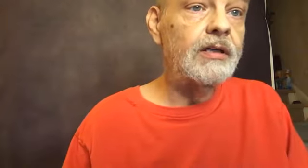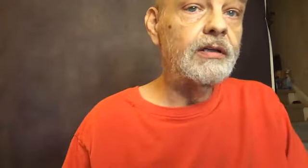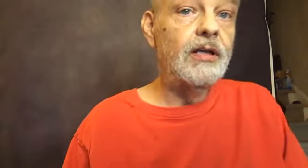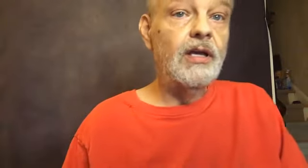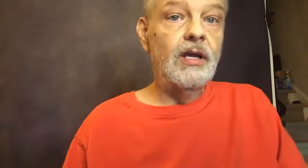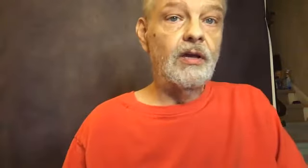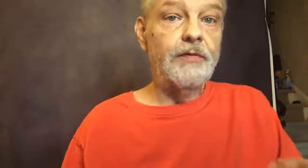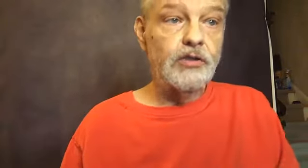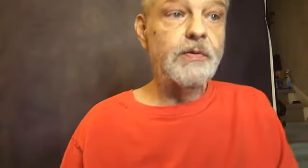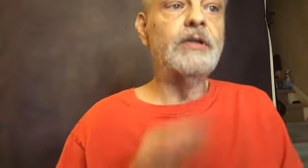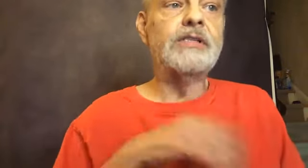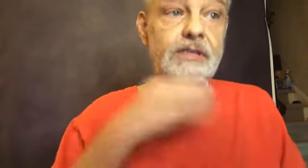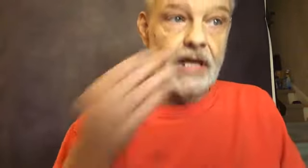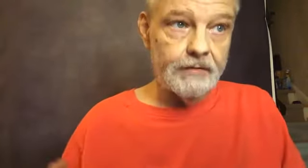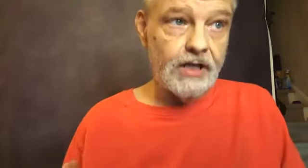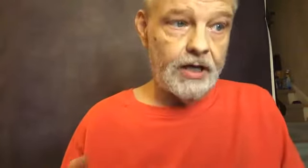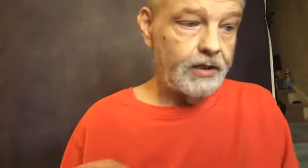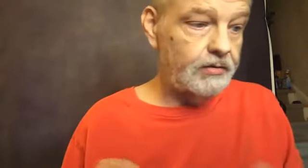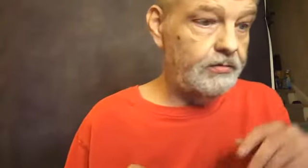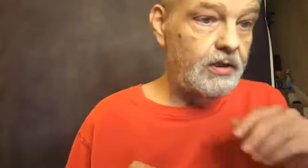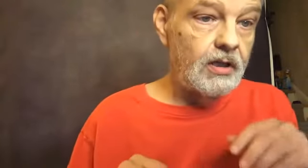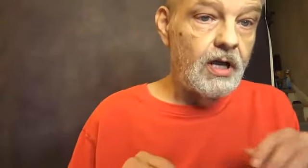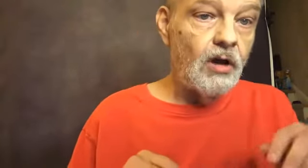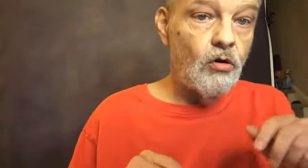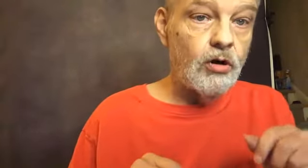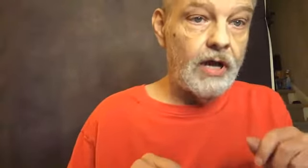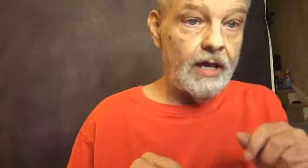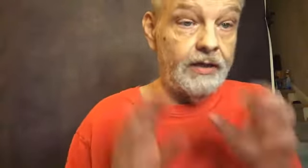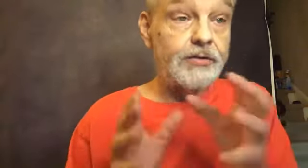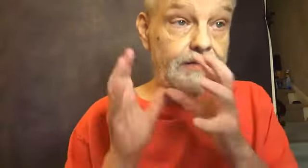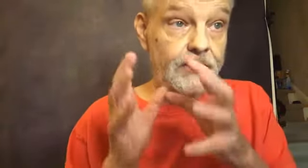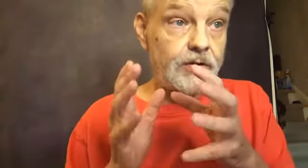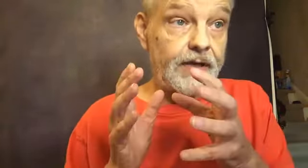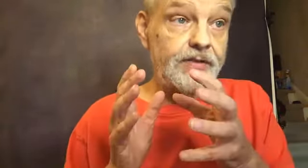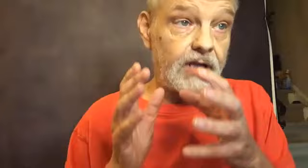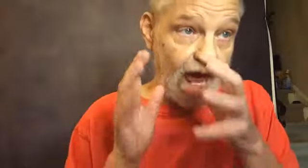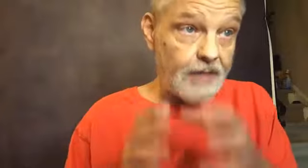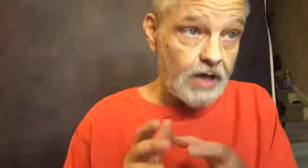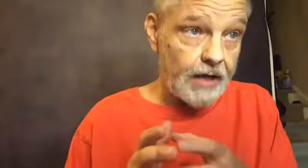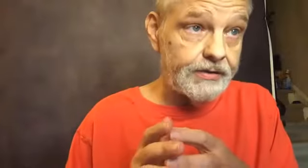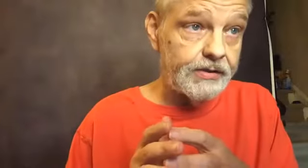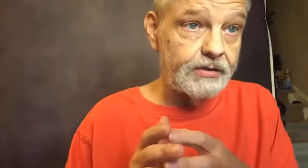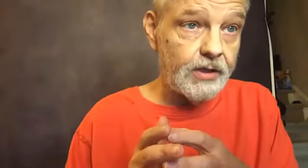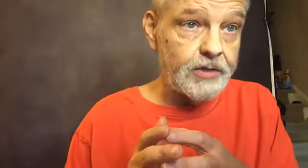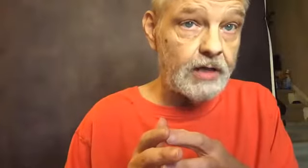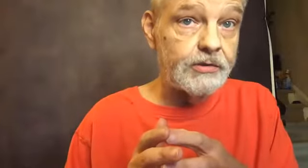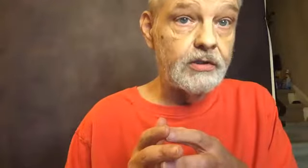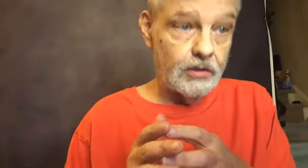and fingerspell instead of signing. And these are things that have signs sometimes,